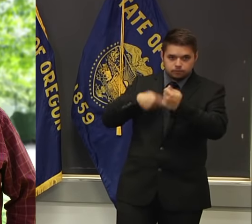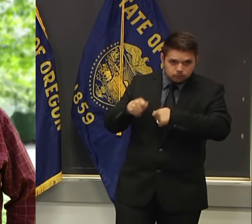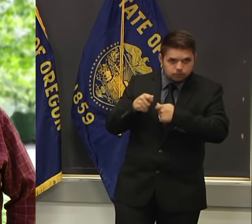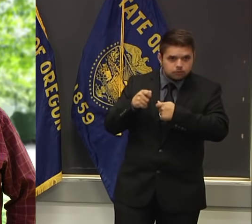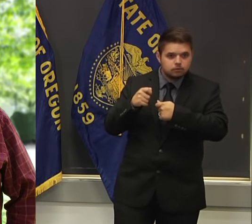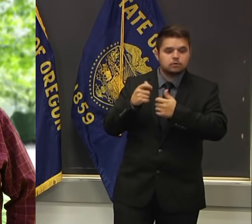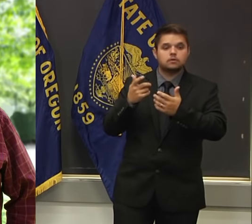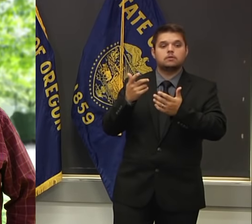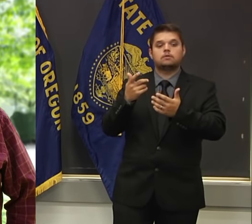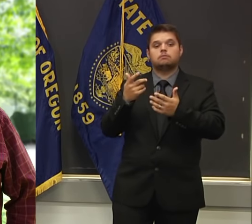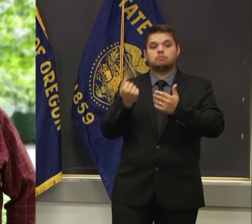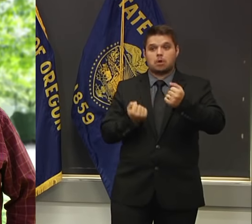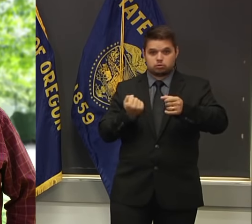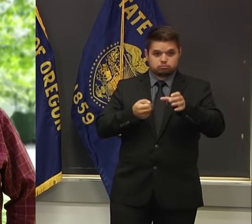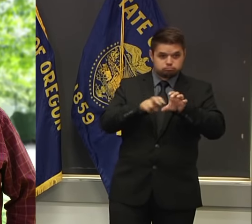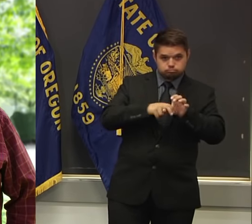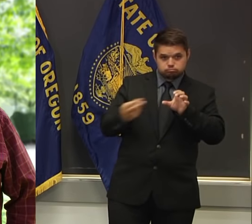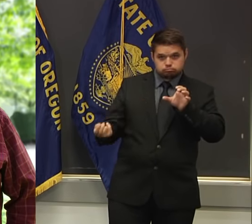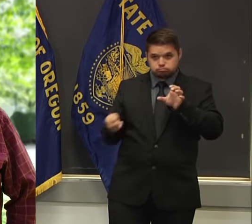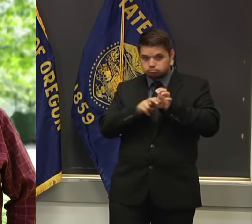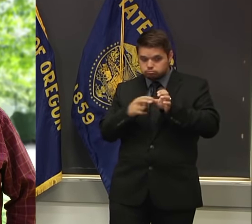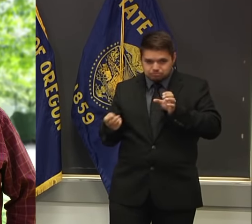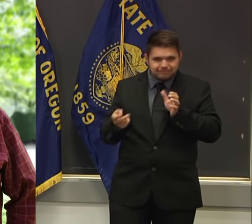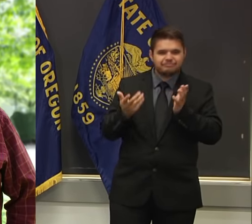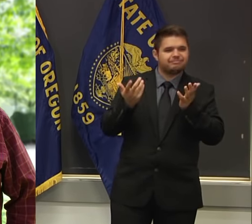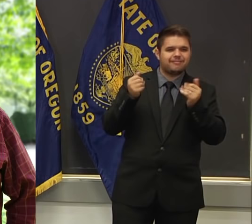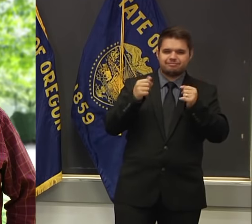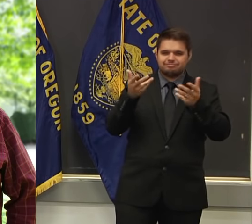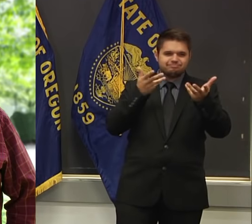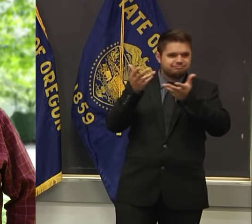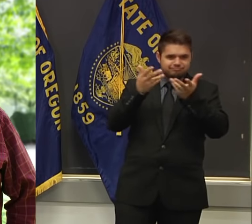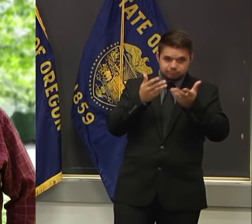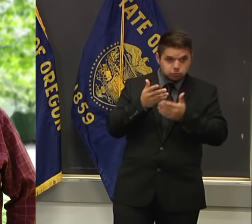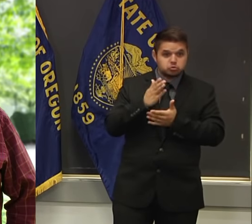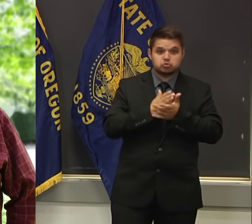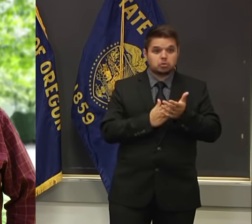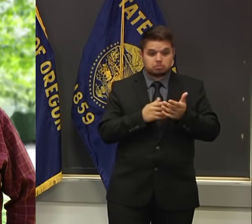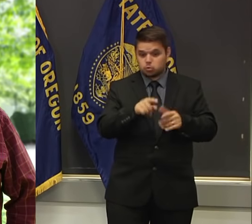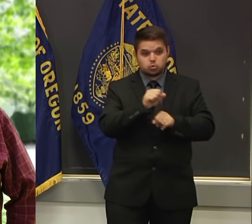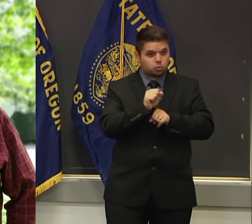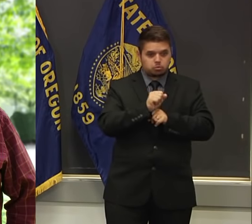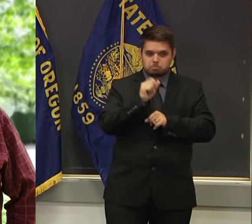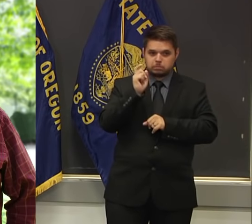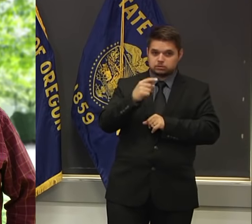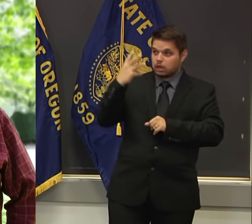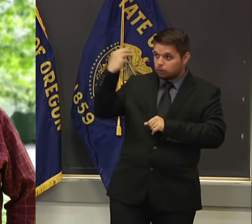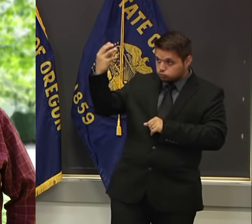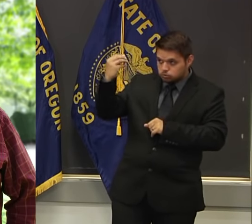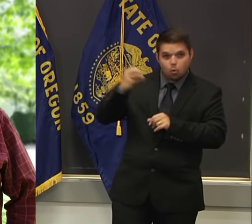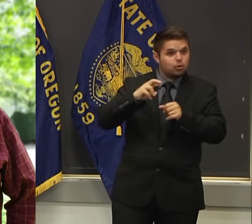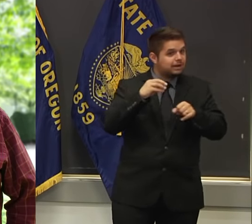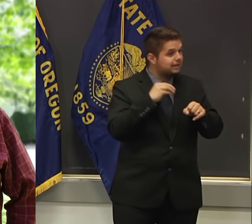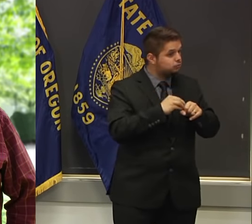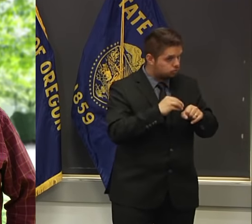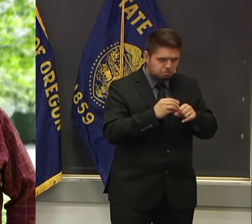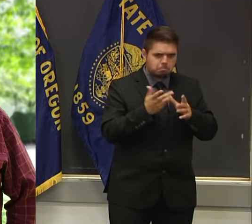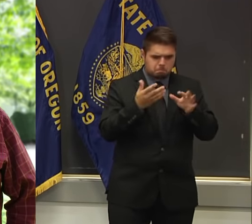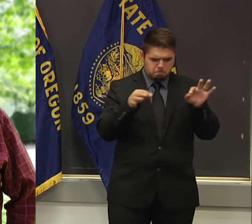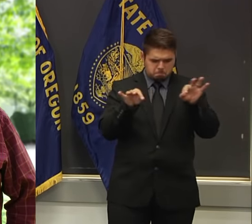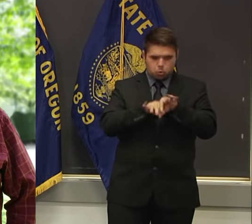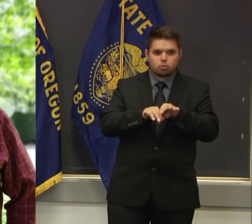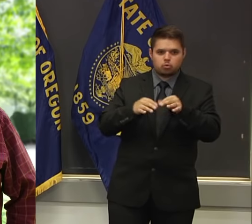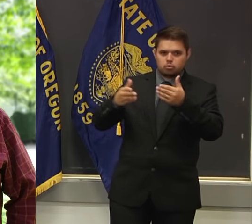limited. The same thing if your job is sometimes outside and sometimes indoors, making sure that gets distributed. For people who